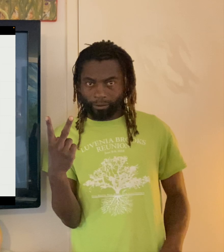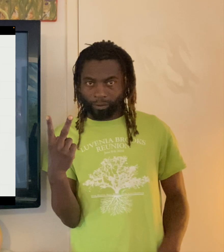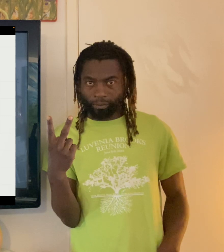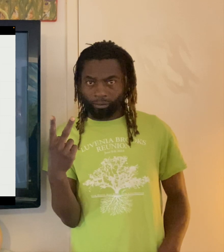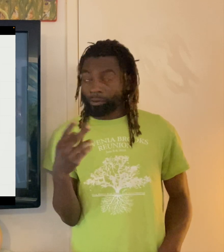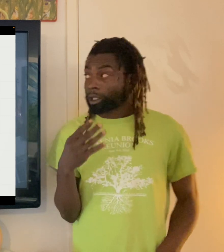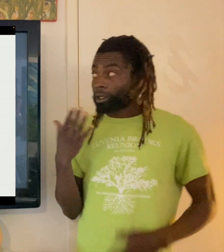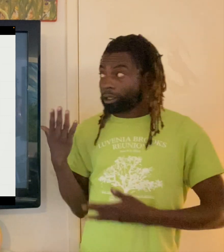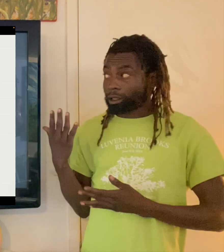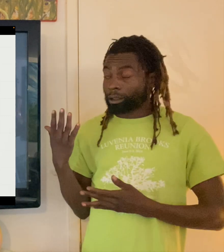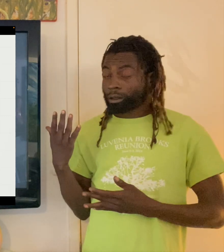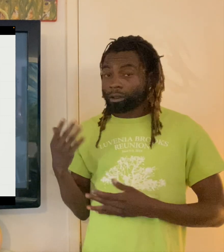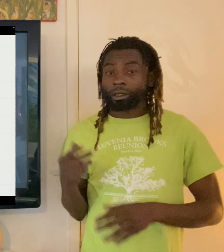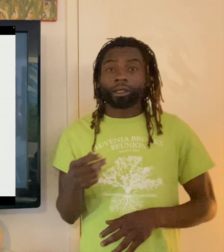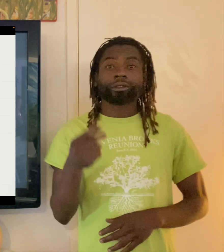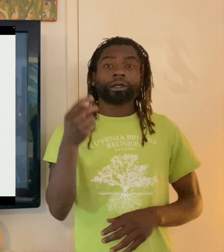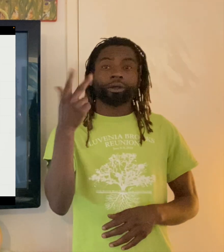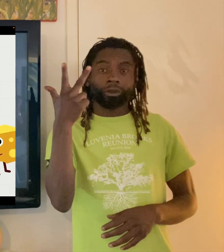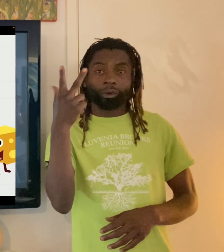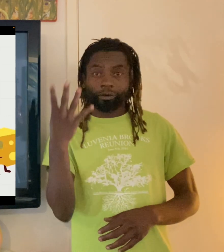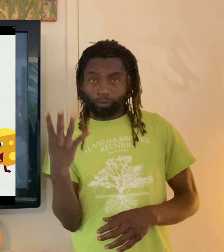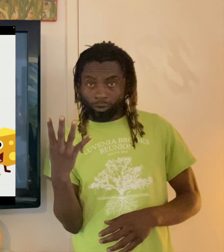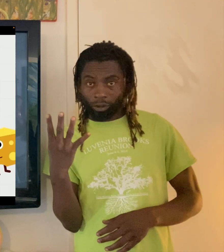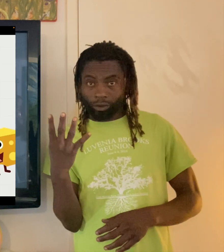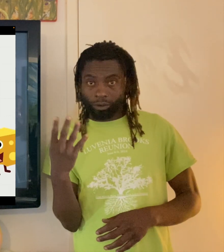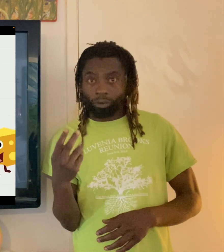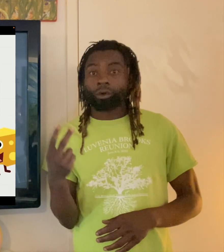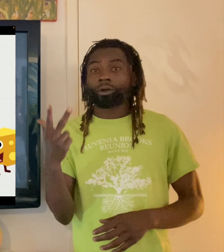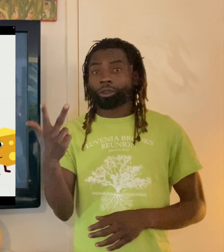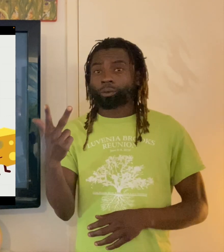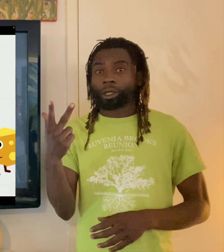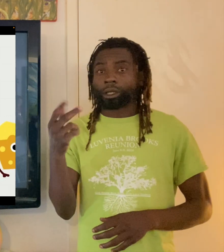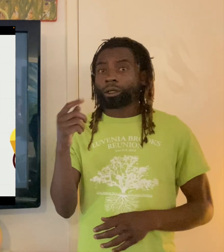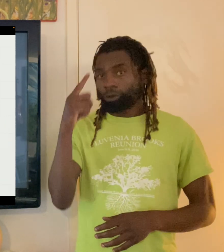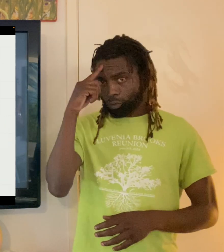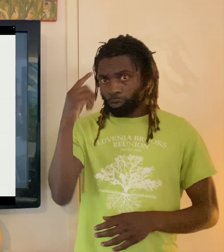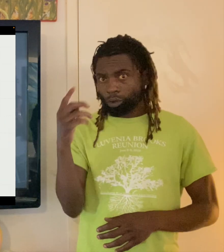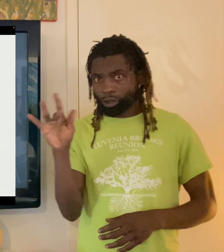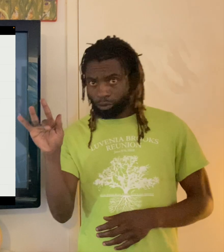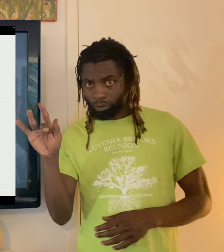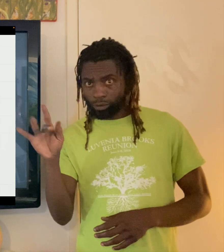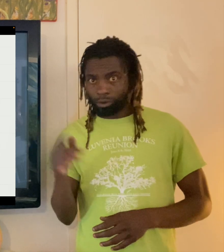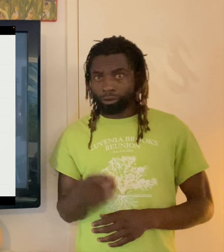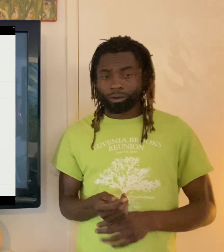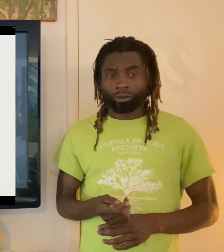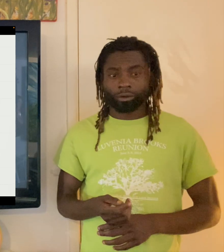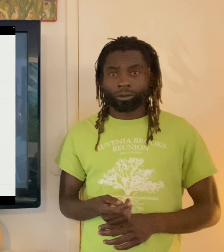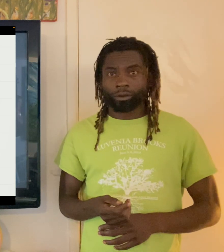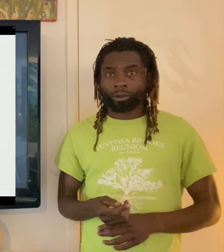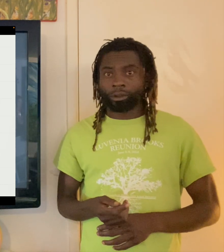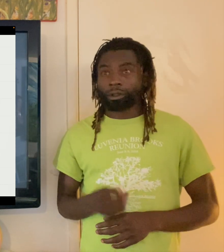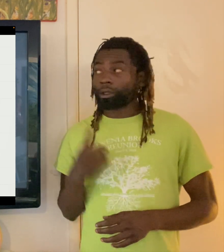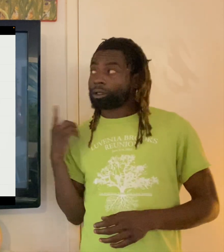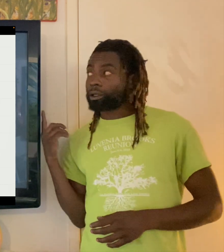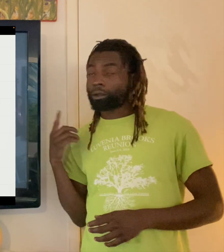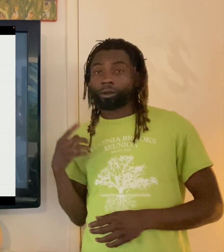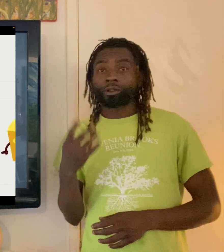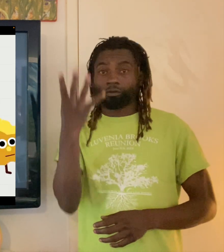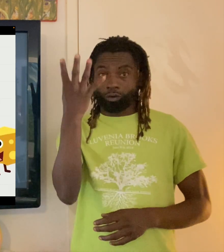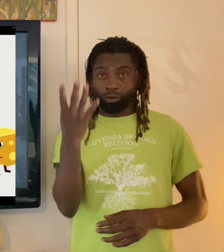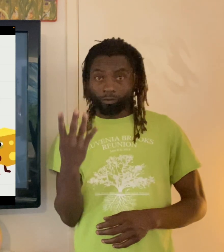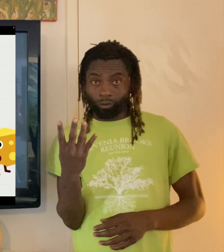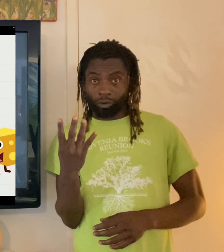This is 3/4 of me, or 3/4. And this is 4/4 of me,